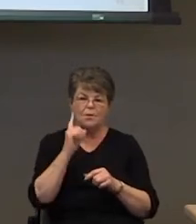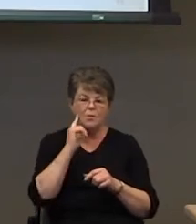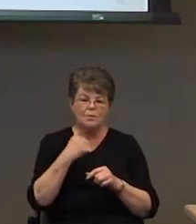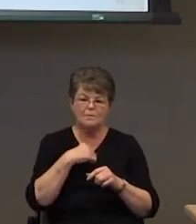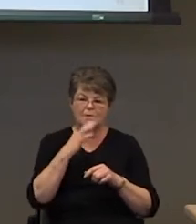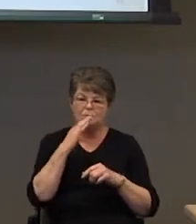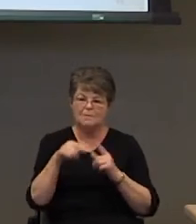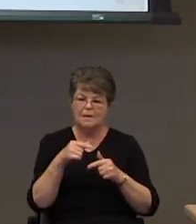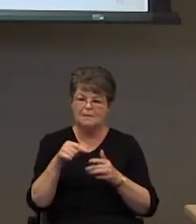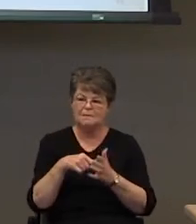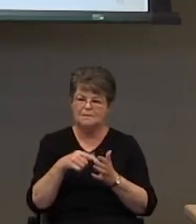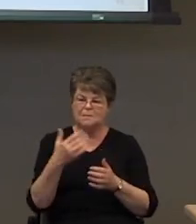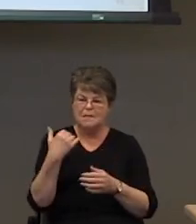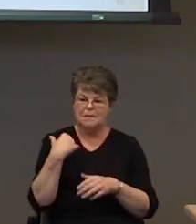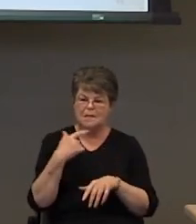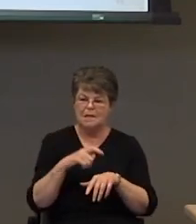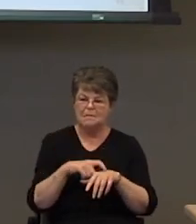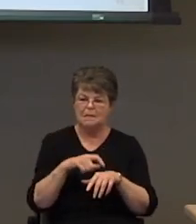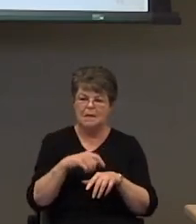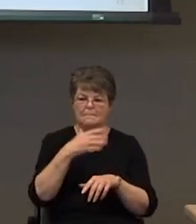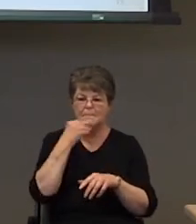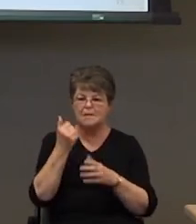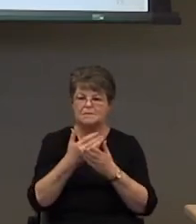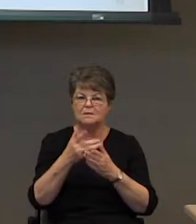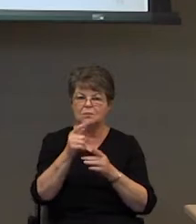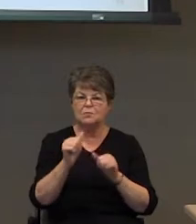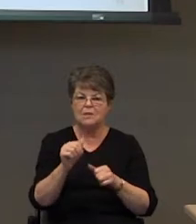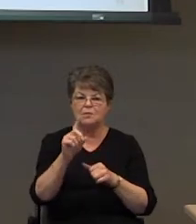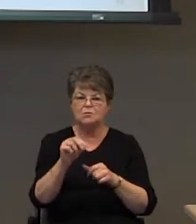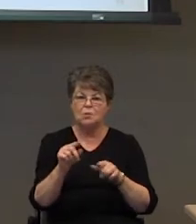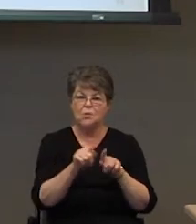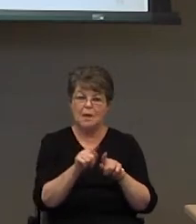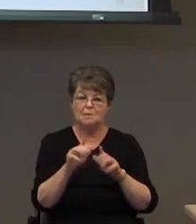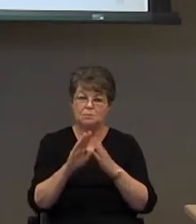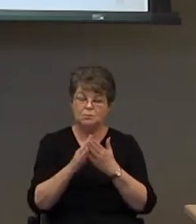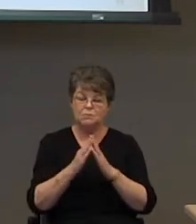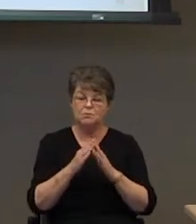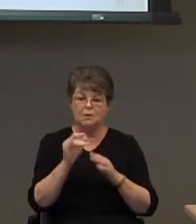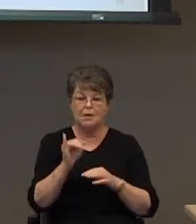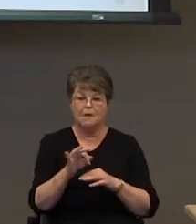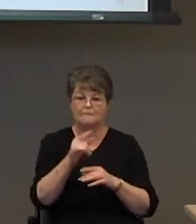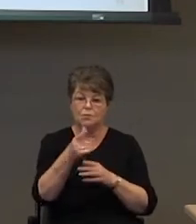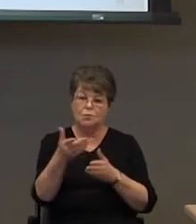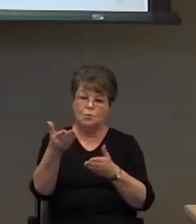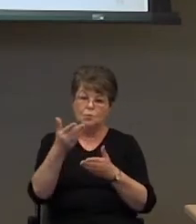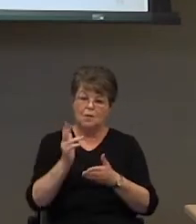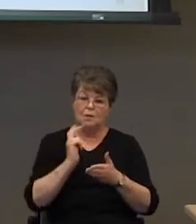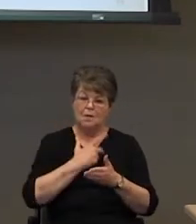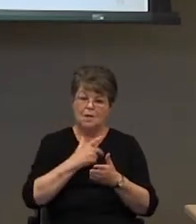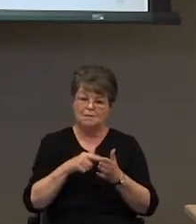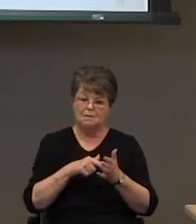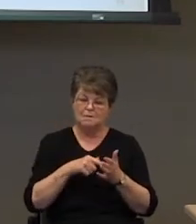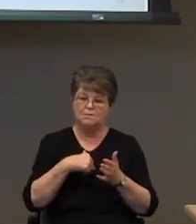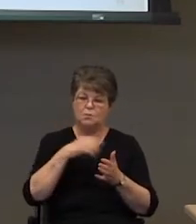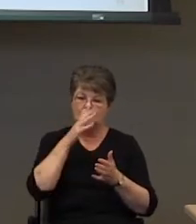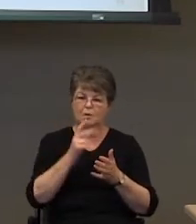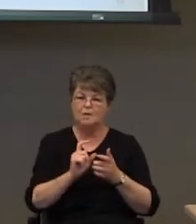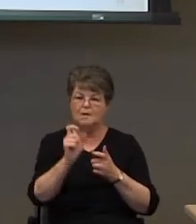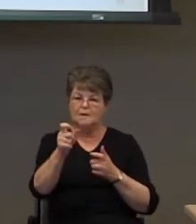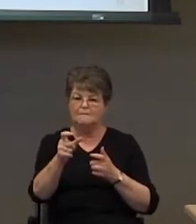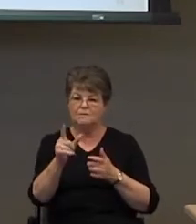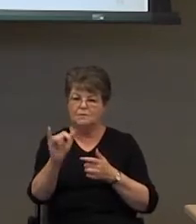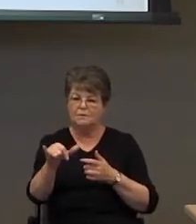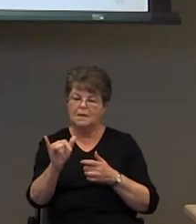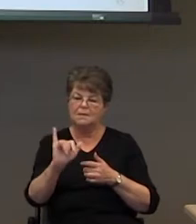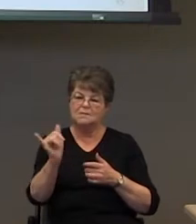talk about this last time. The best thing you can do as a community is to say, if you bring us this, we will give you that. And we